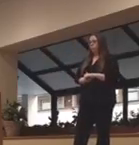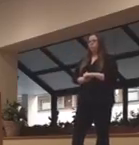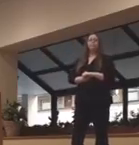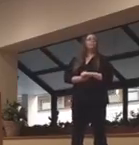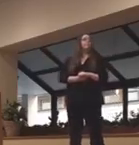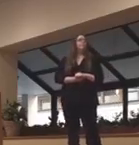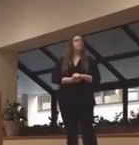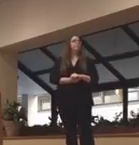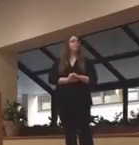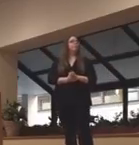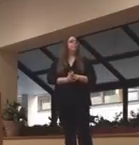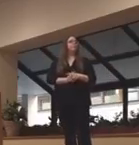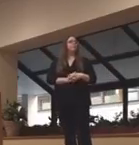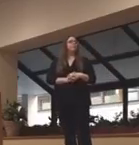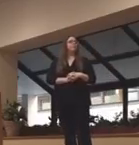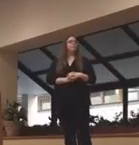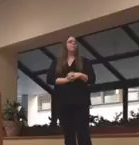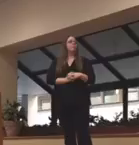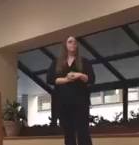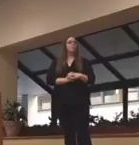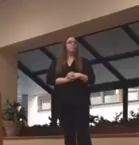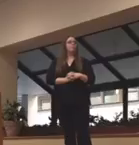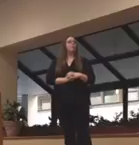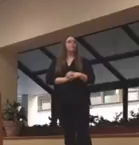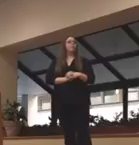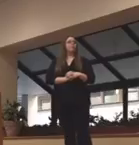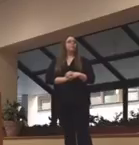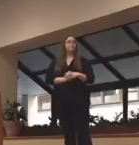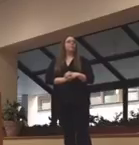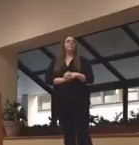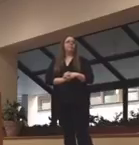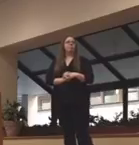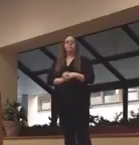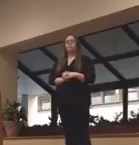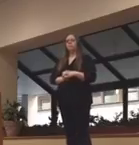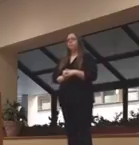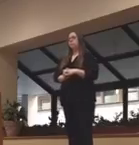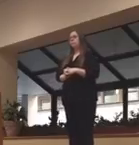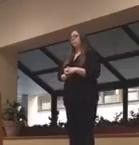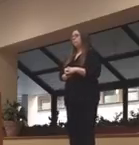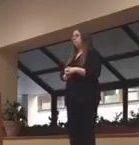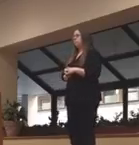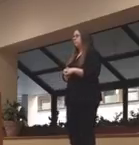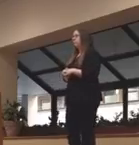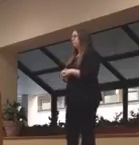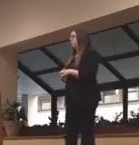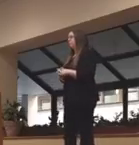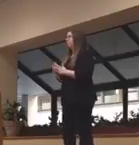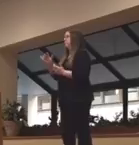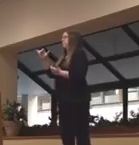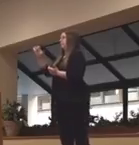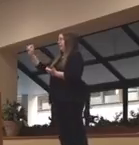One of the questions from online, does DSPS accept RID's educational K-12 as certification for the regular